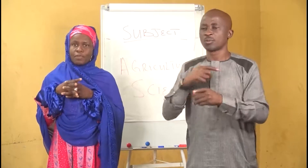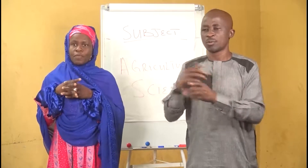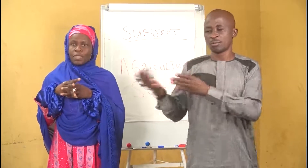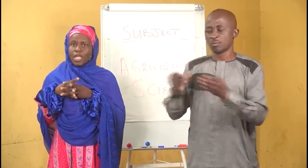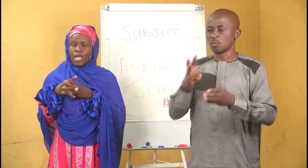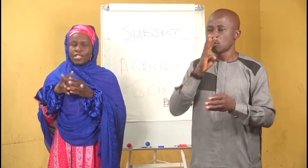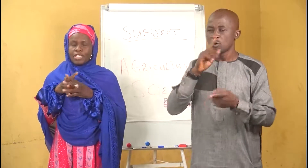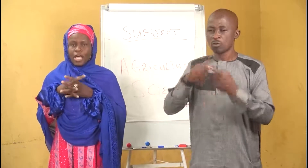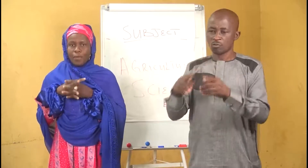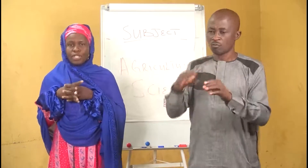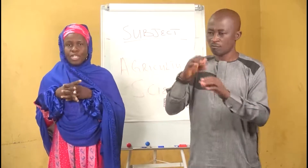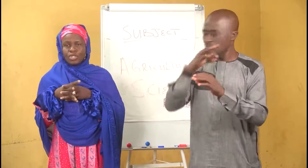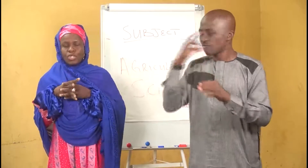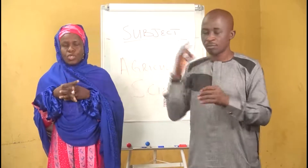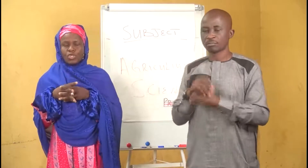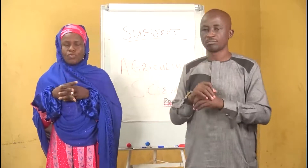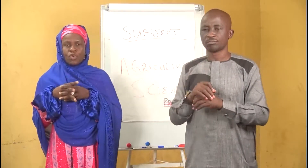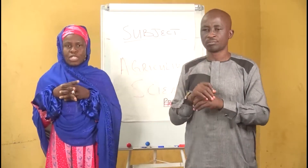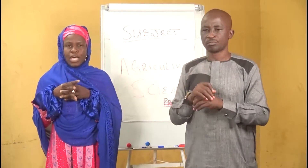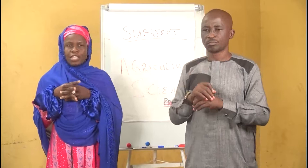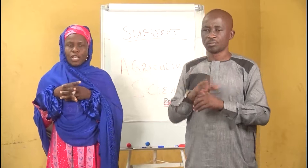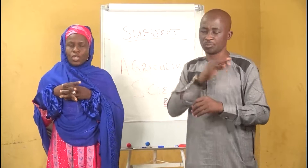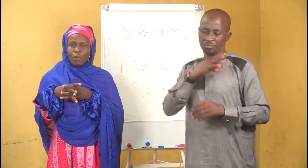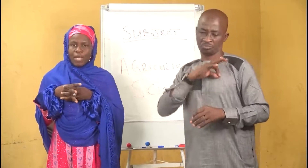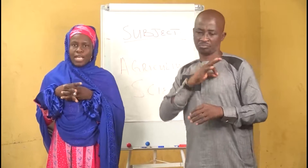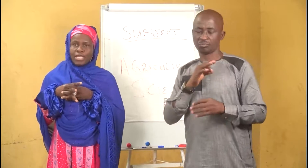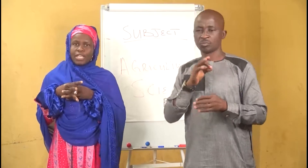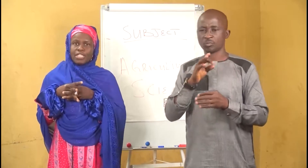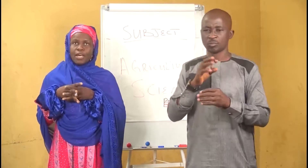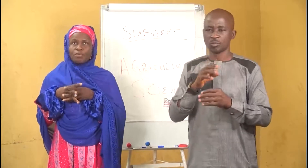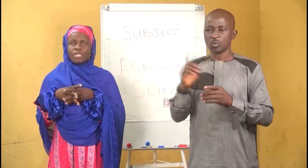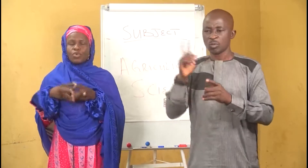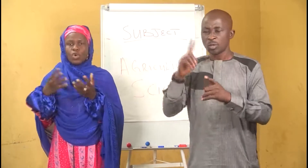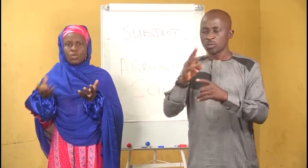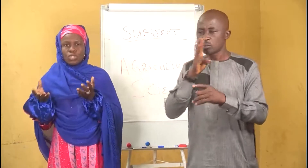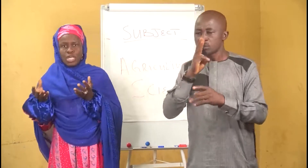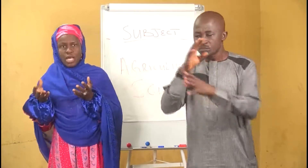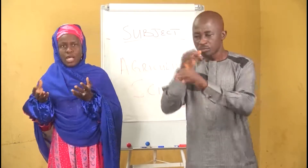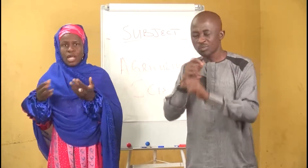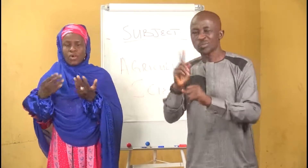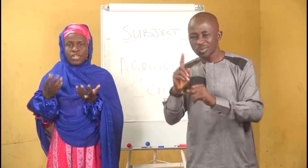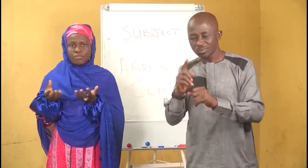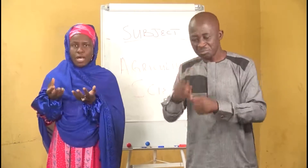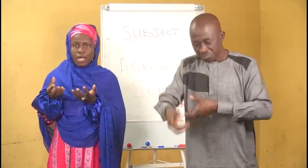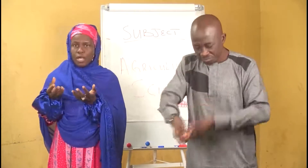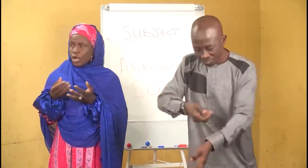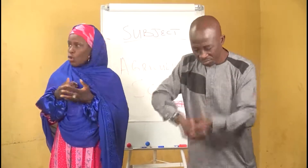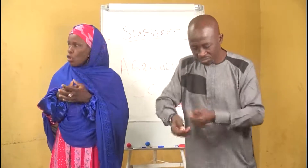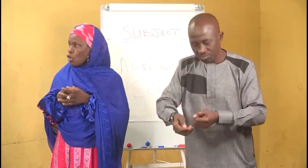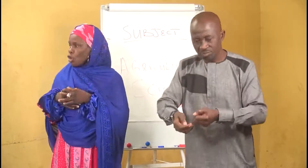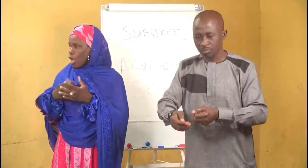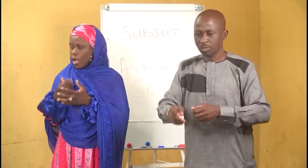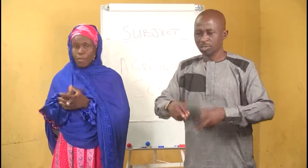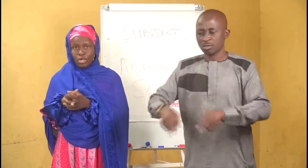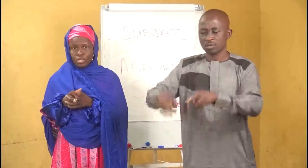farmland. And this source of water that we apply, it can be well water, river,